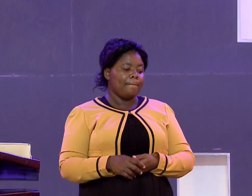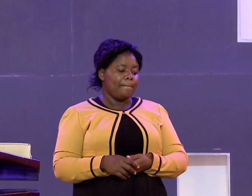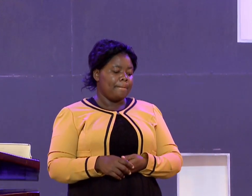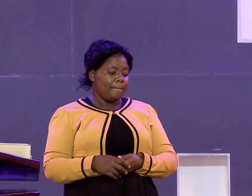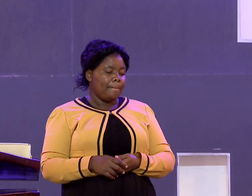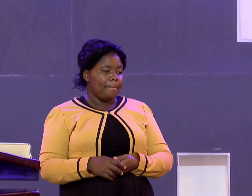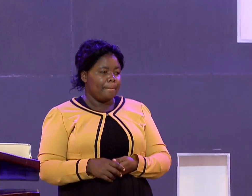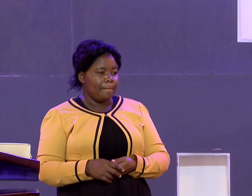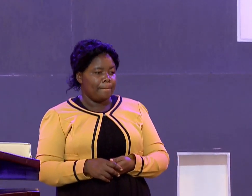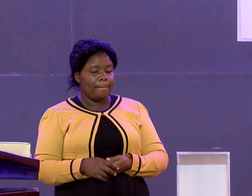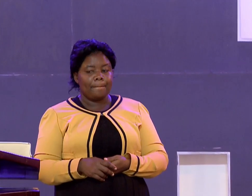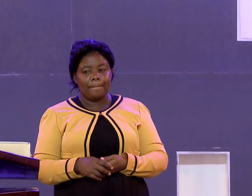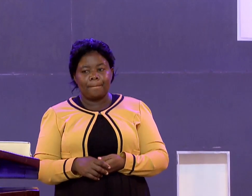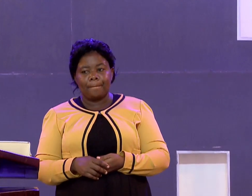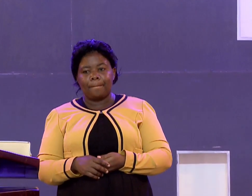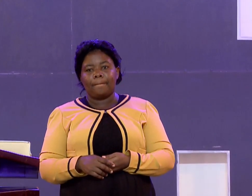12.